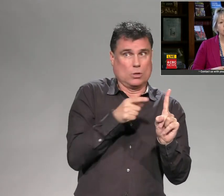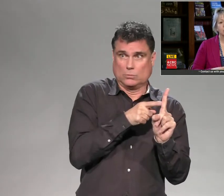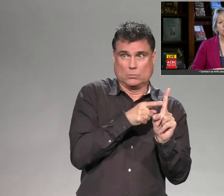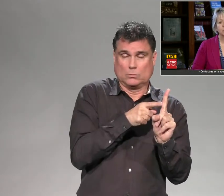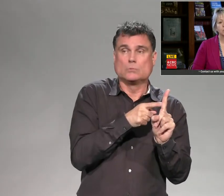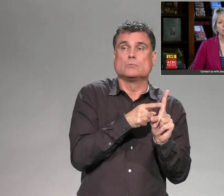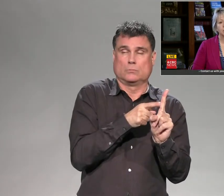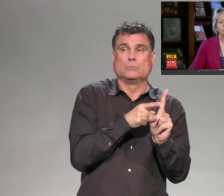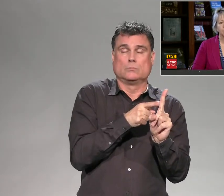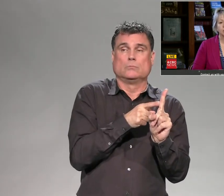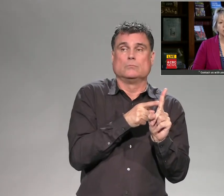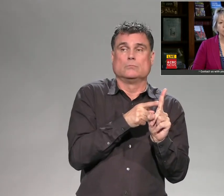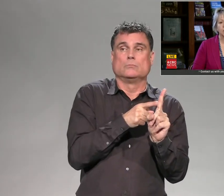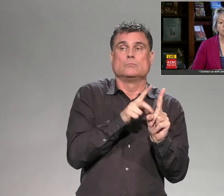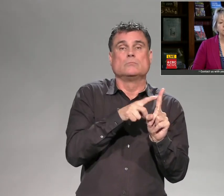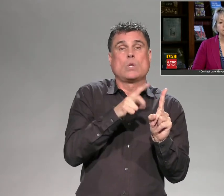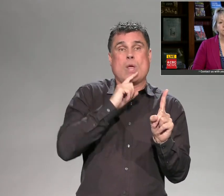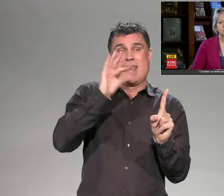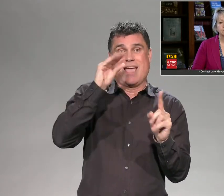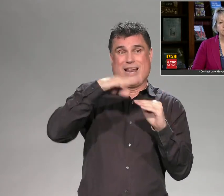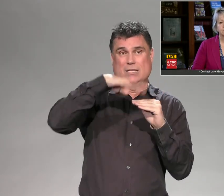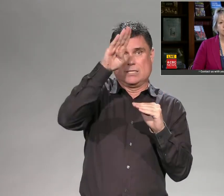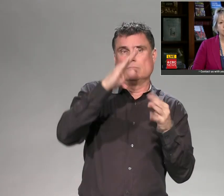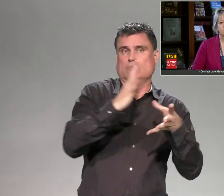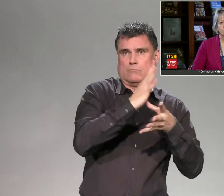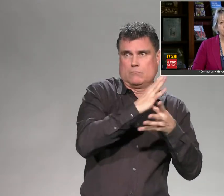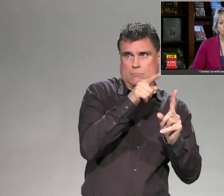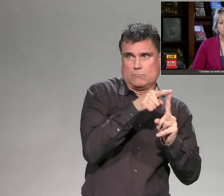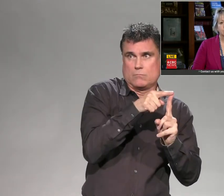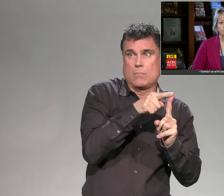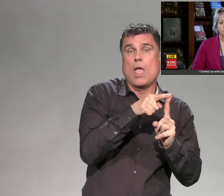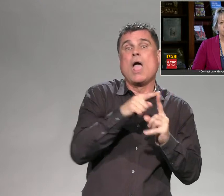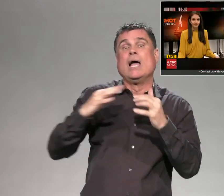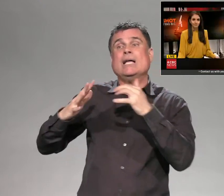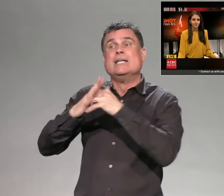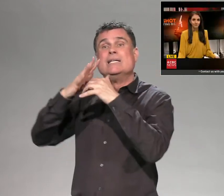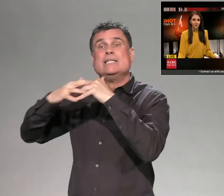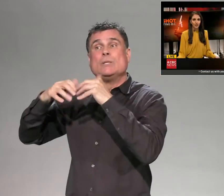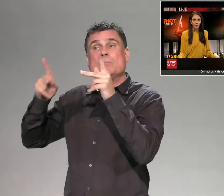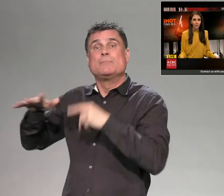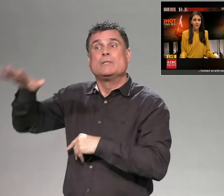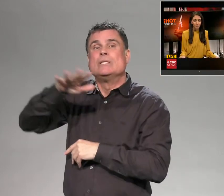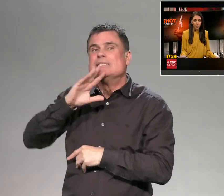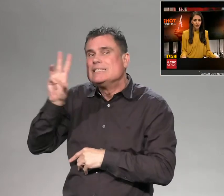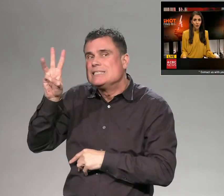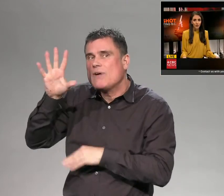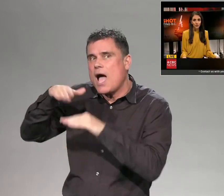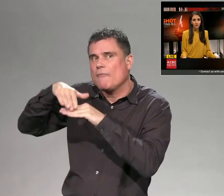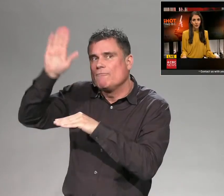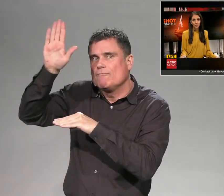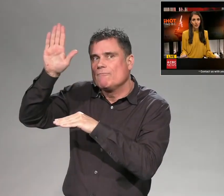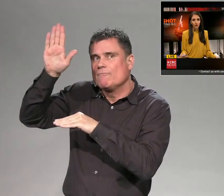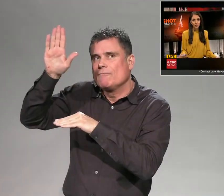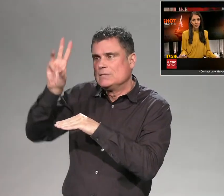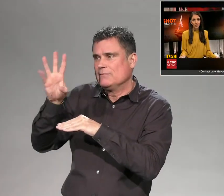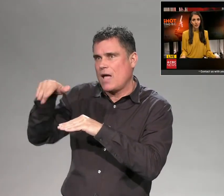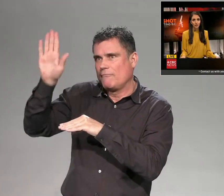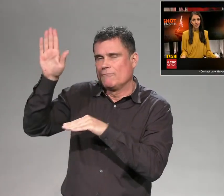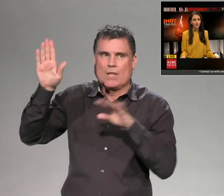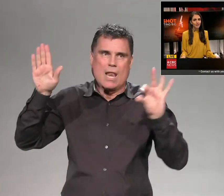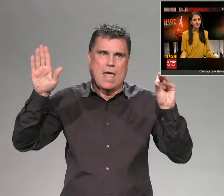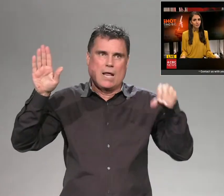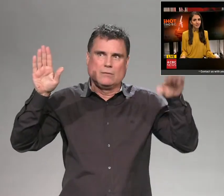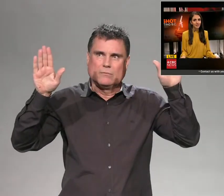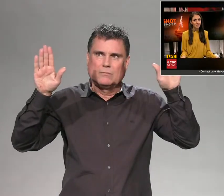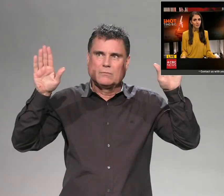for Indigenous peoples here in British Columbia. Dr. Henry, thank you. All right, an important question for you, Dr. McDonald.